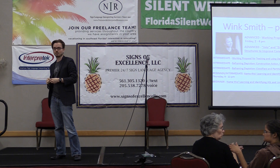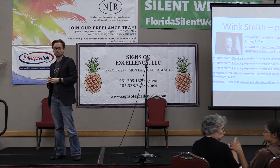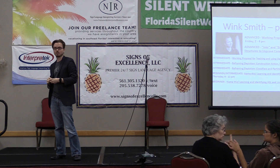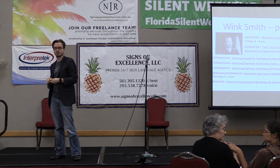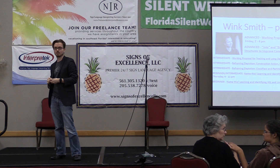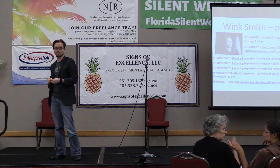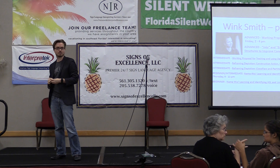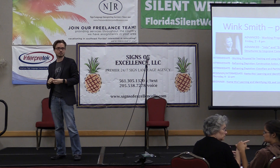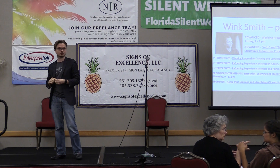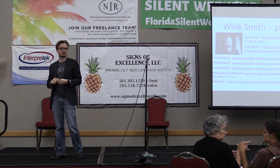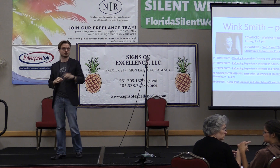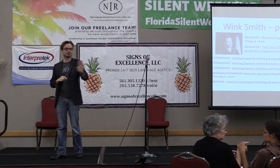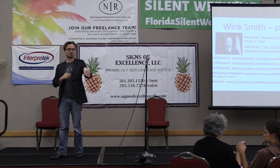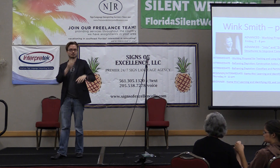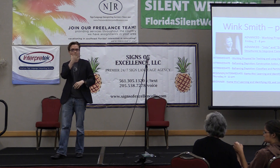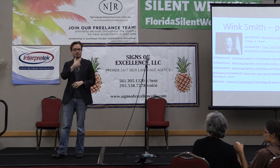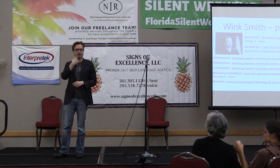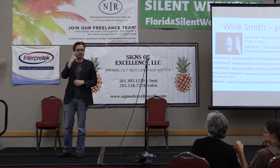No?